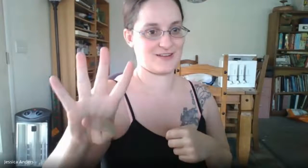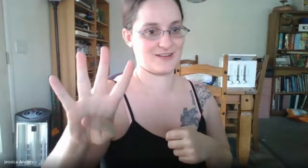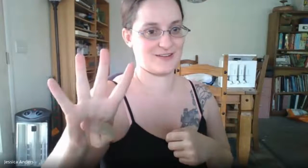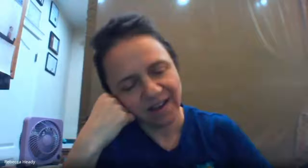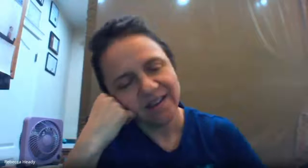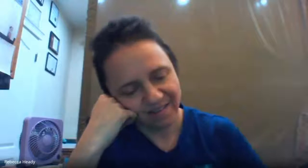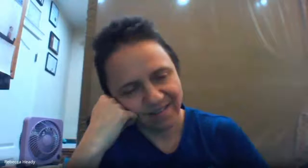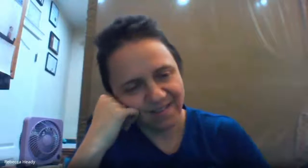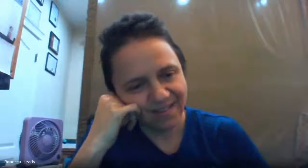4.